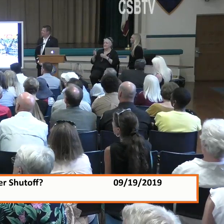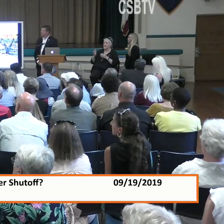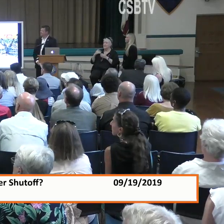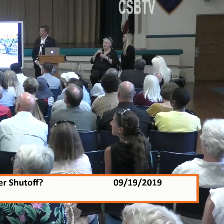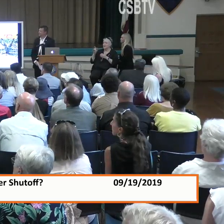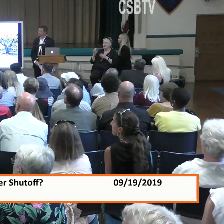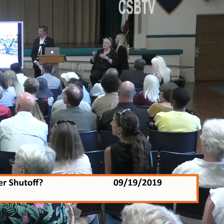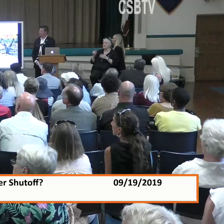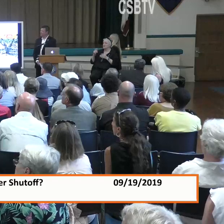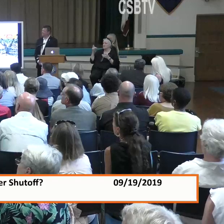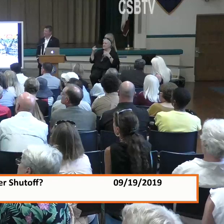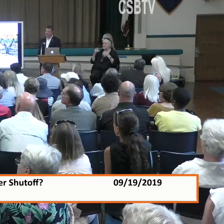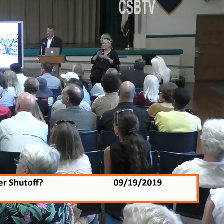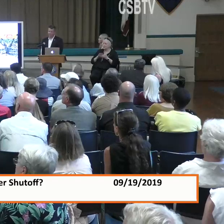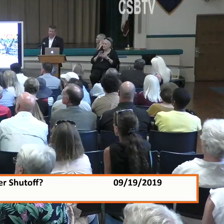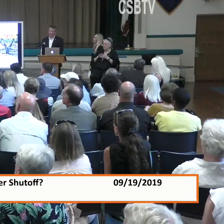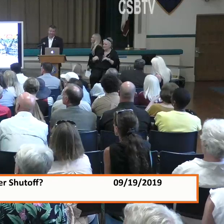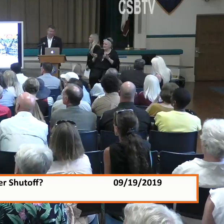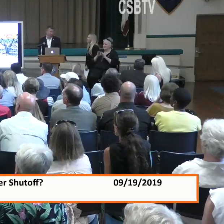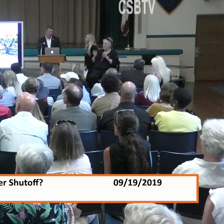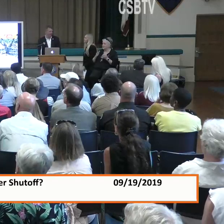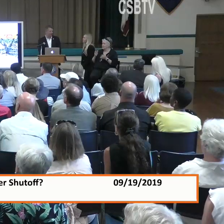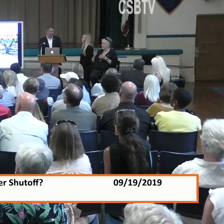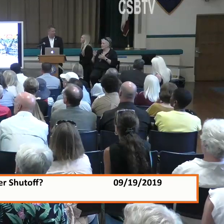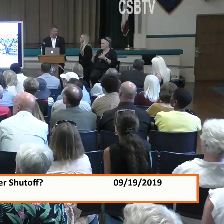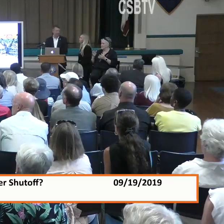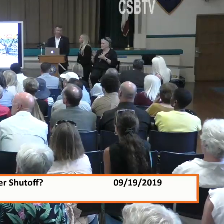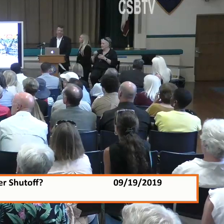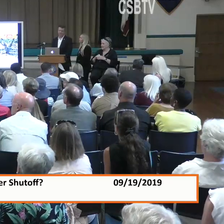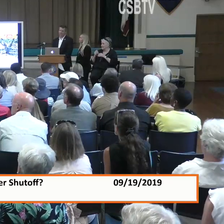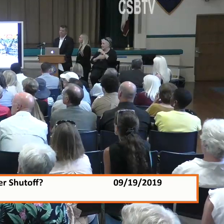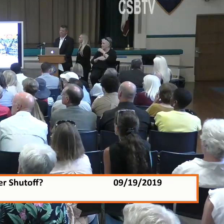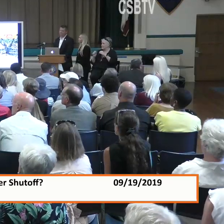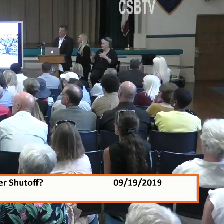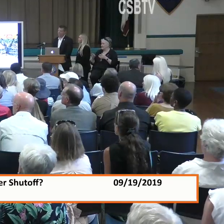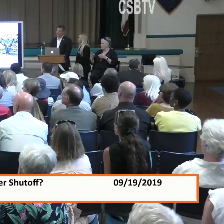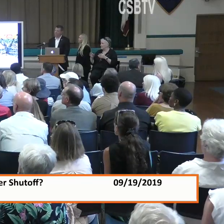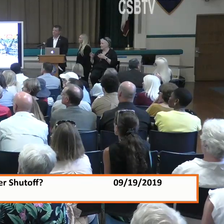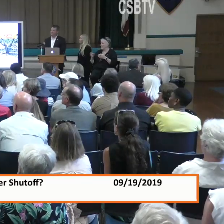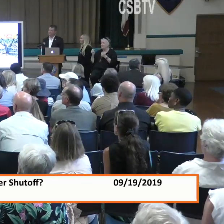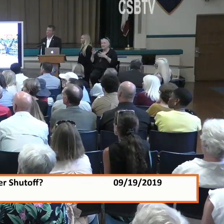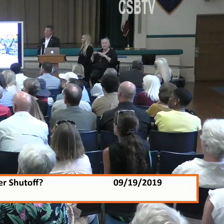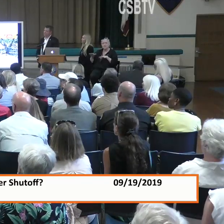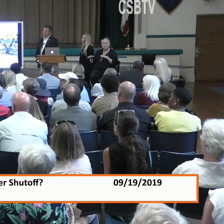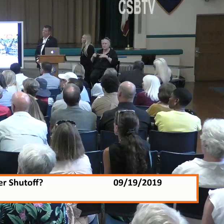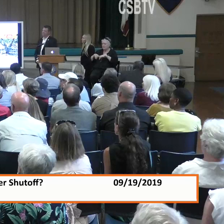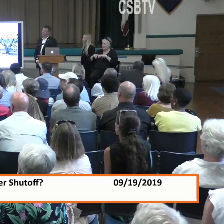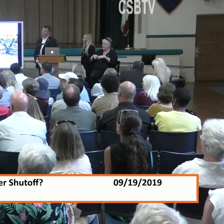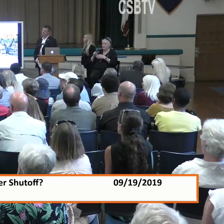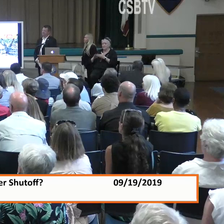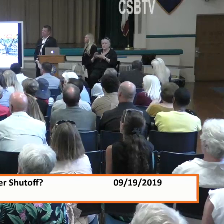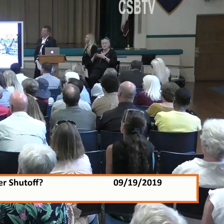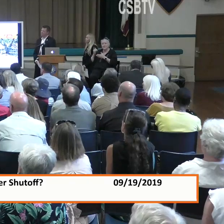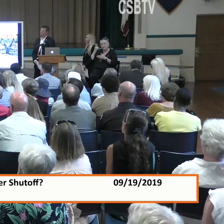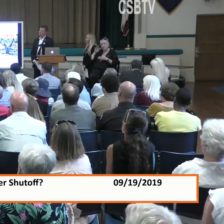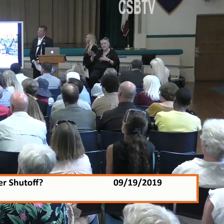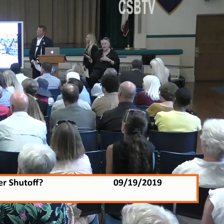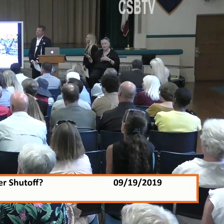you consider the schools to be an essential service? In the county of Santa Barbara, many children rely on the schools for